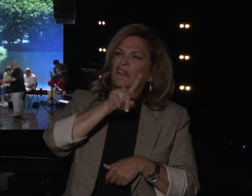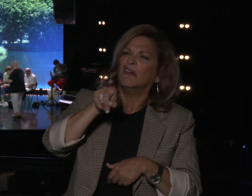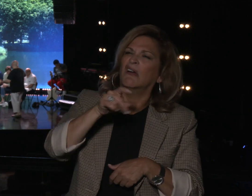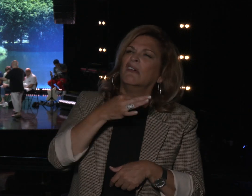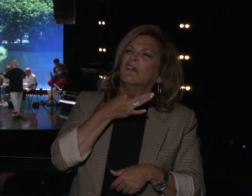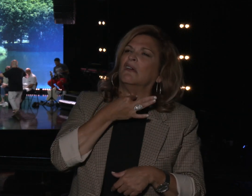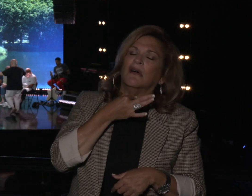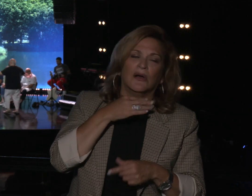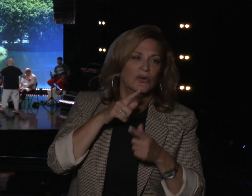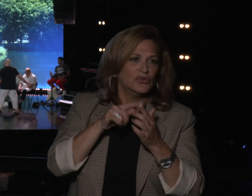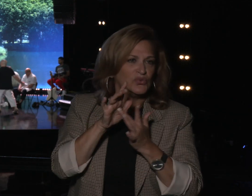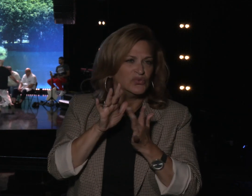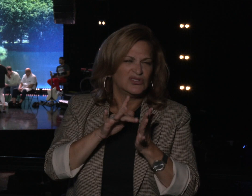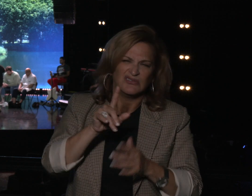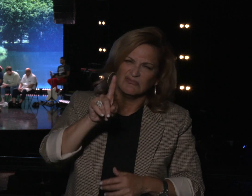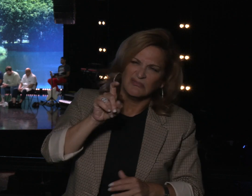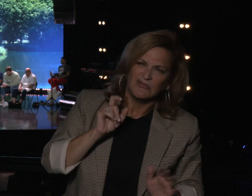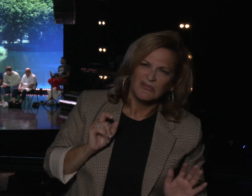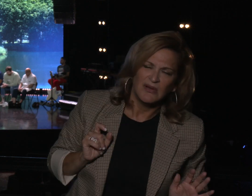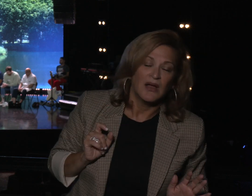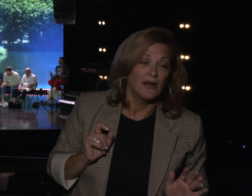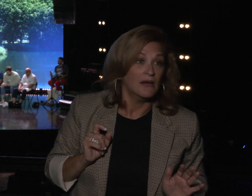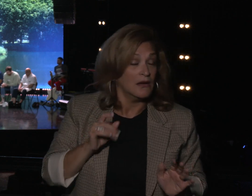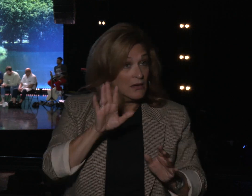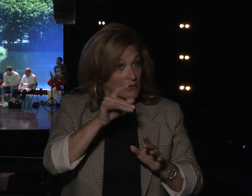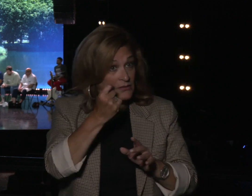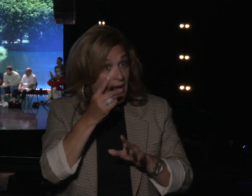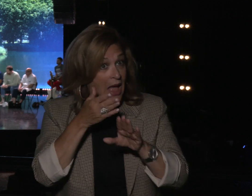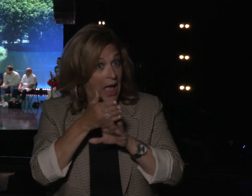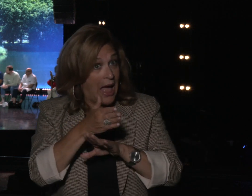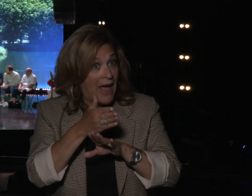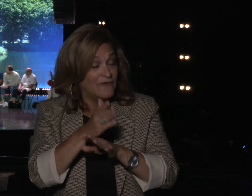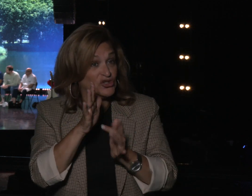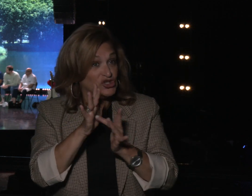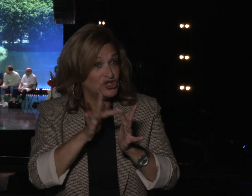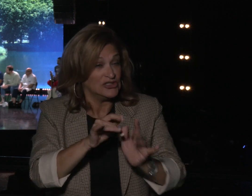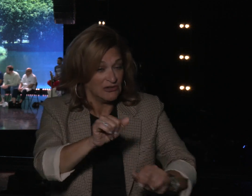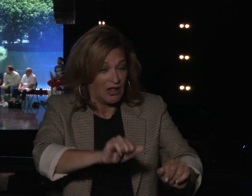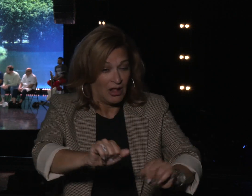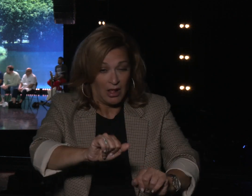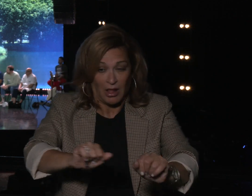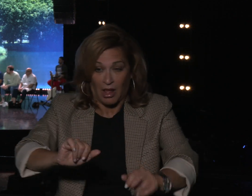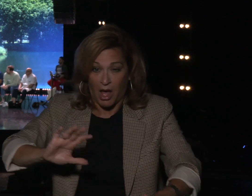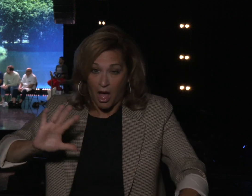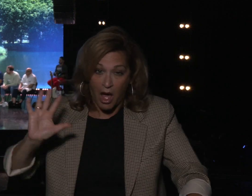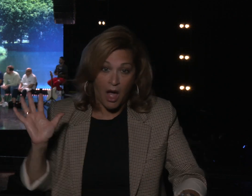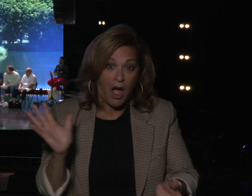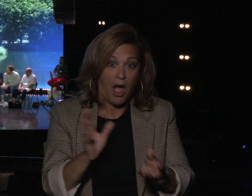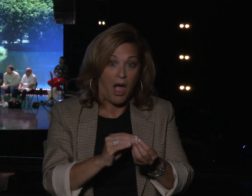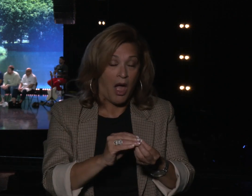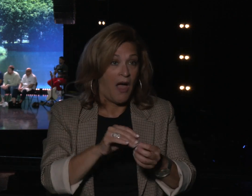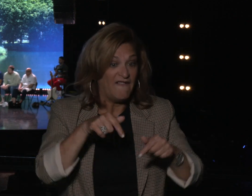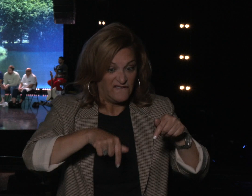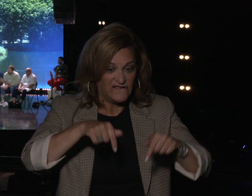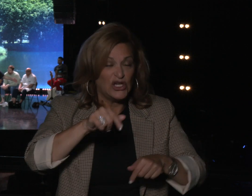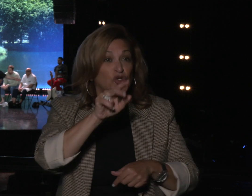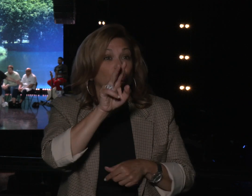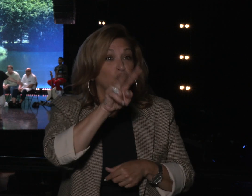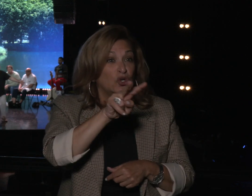Jesus comes over after he's washed all these feet. He's washed 22 feet already. And